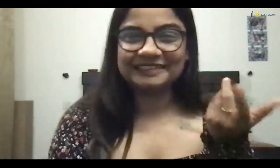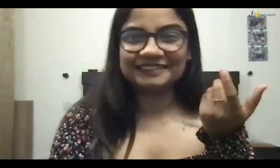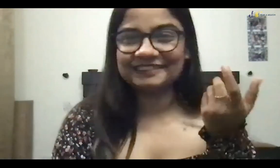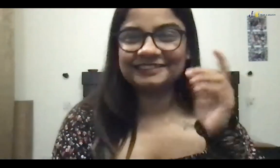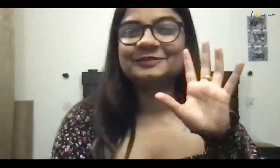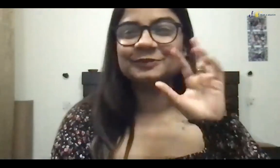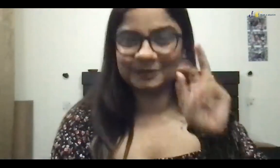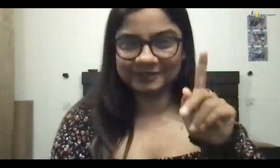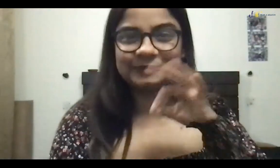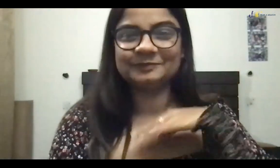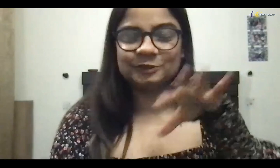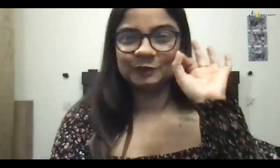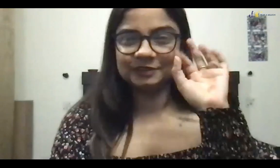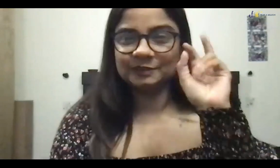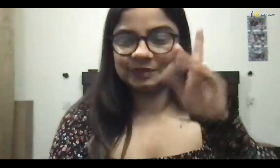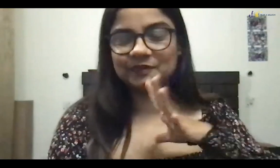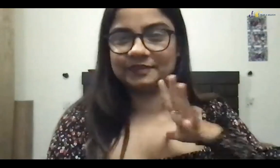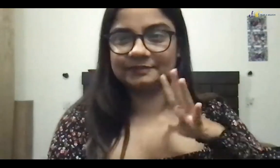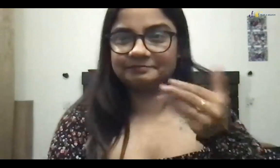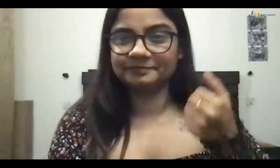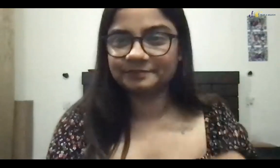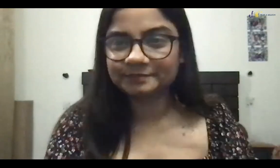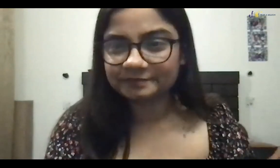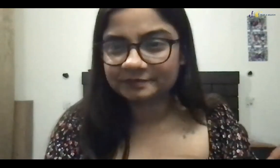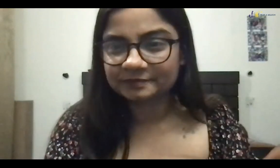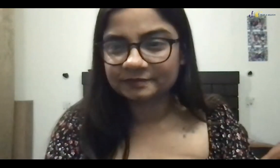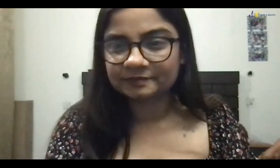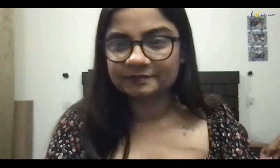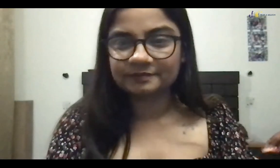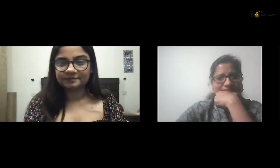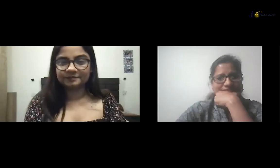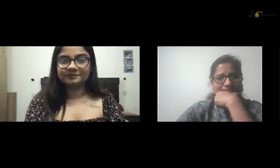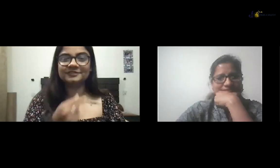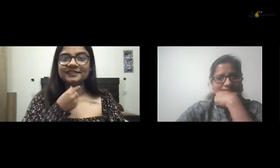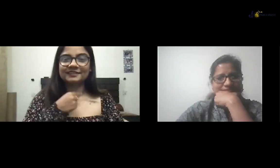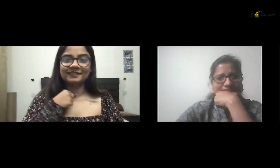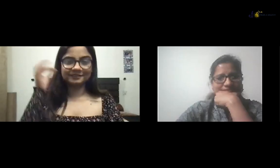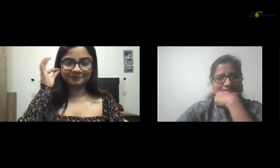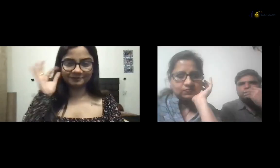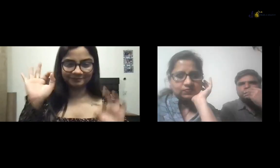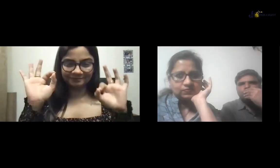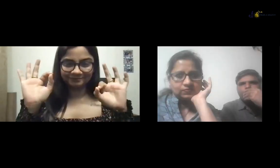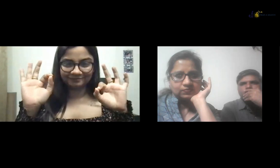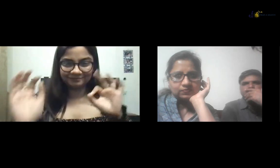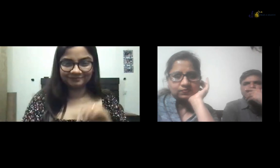near to 10 o'clock. But okay. So I will take.